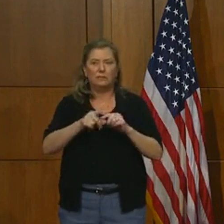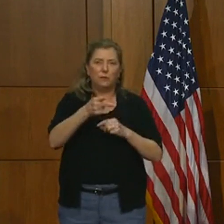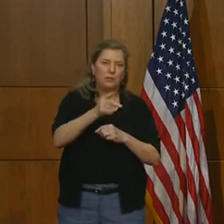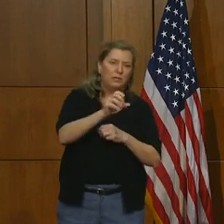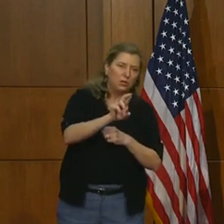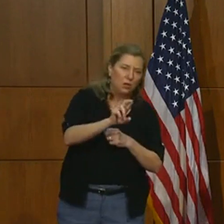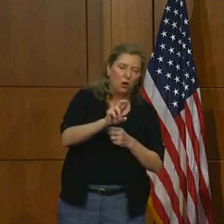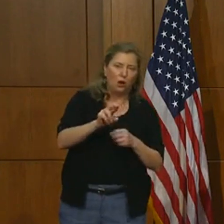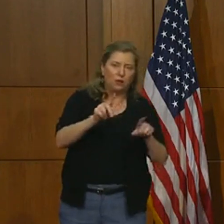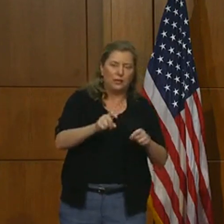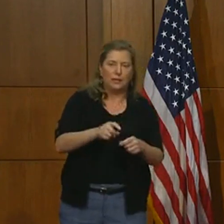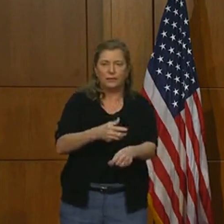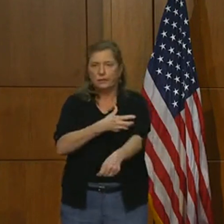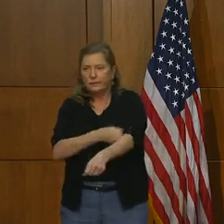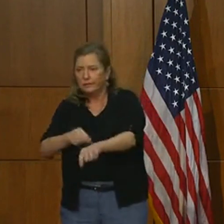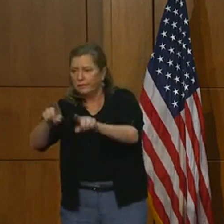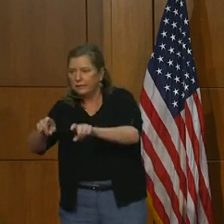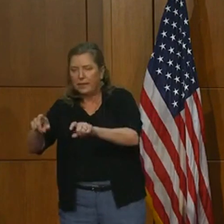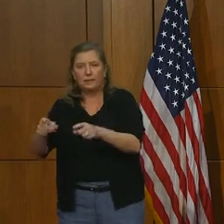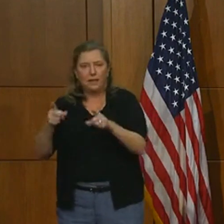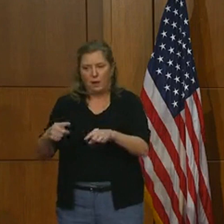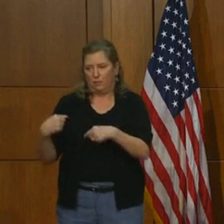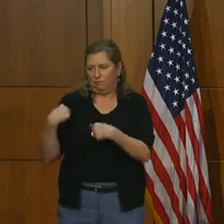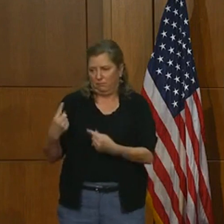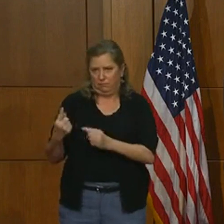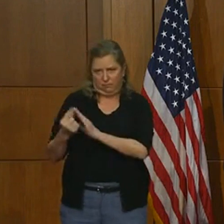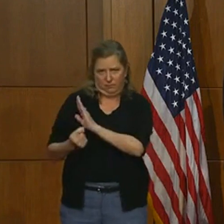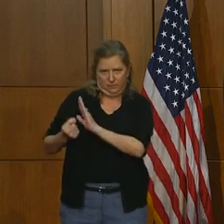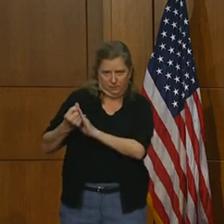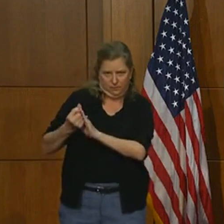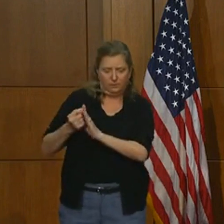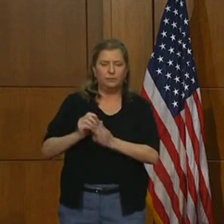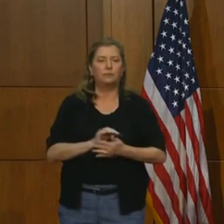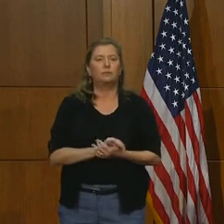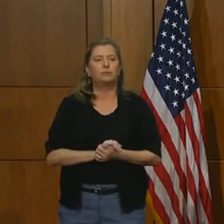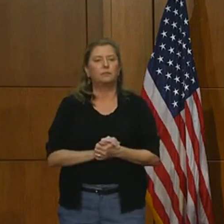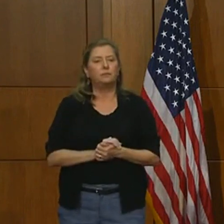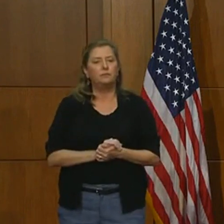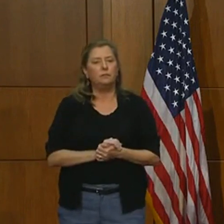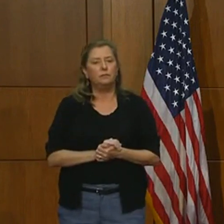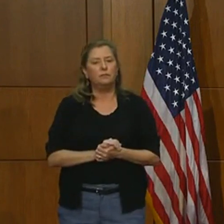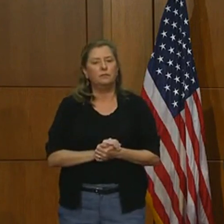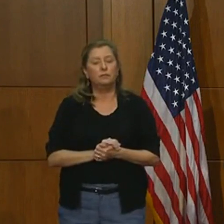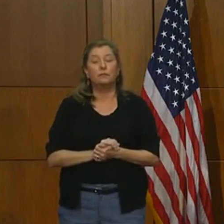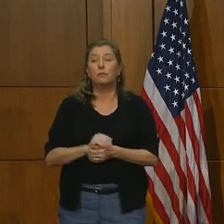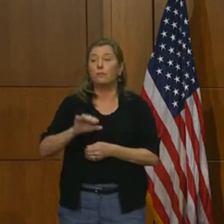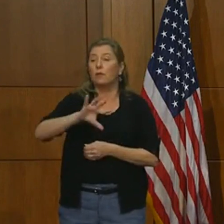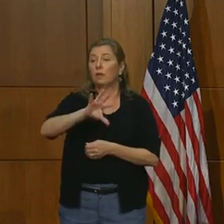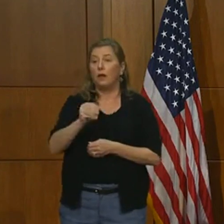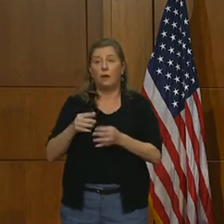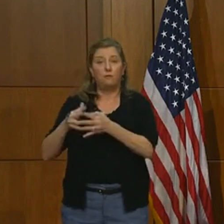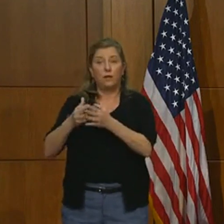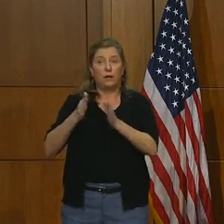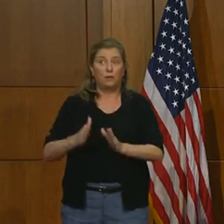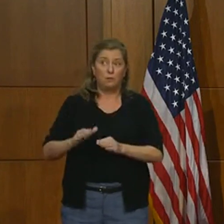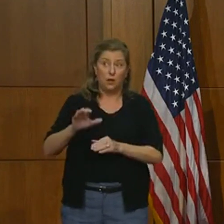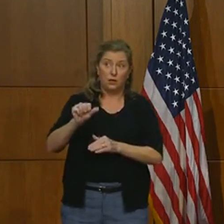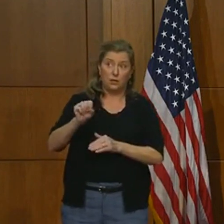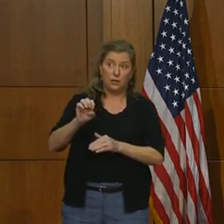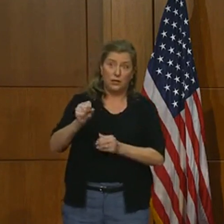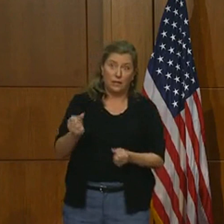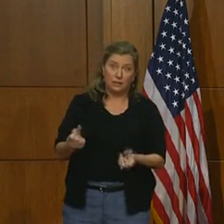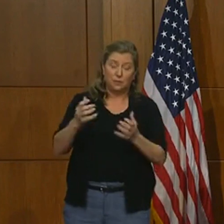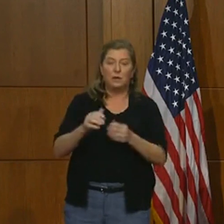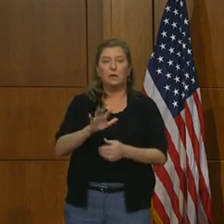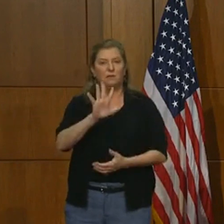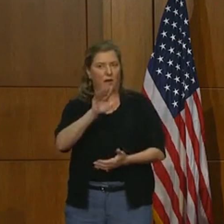and serology tests that we had in the last reporting period. African-American cases stand at a total